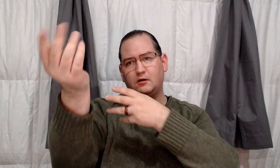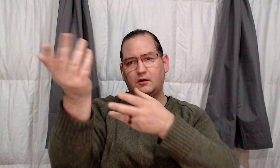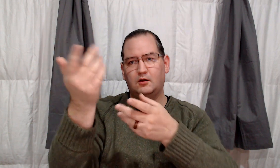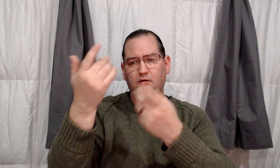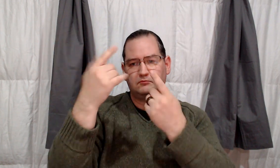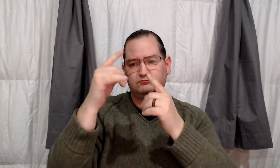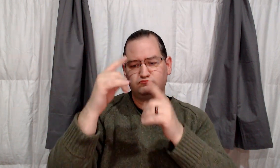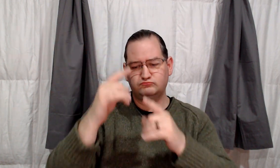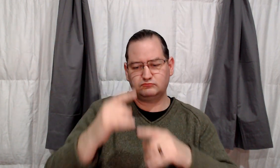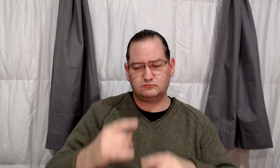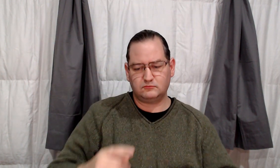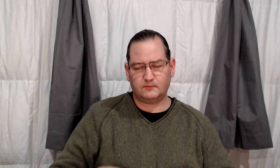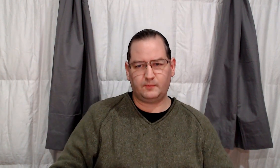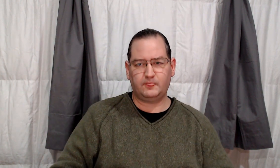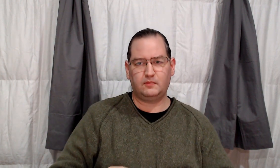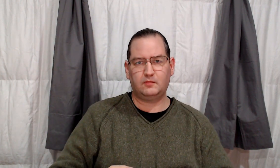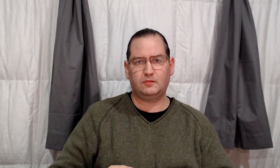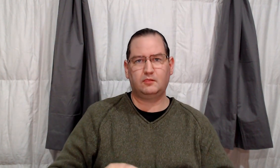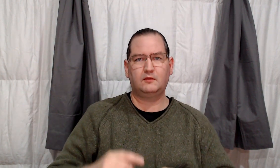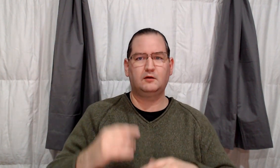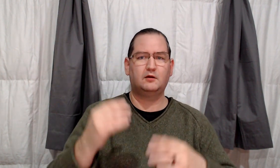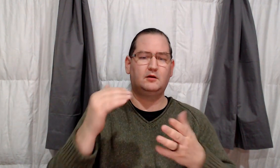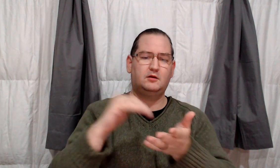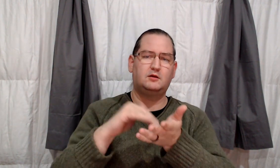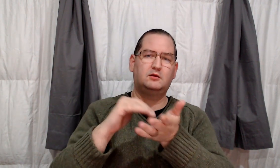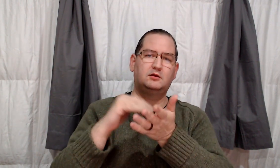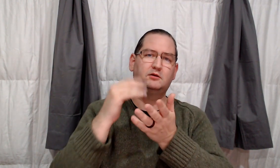Once again, see the faces of the people you love, people that love you.